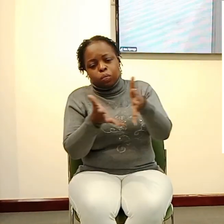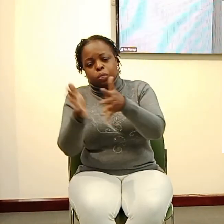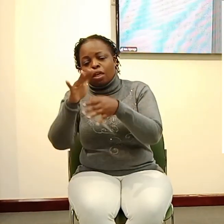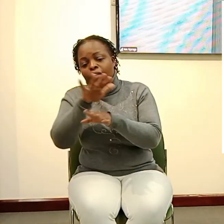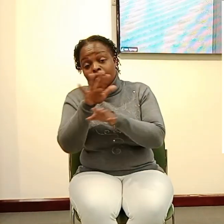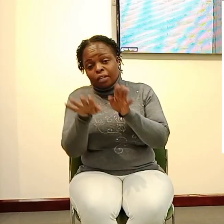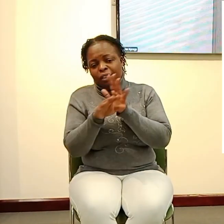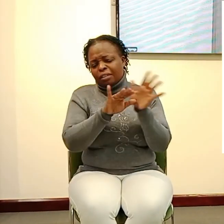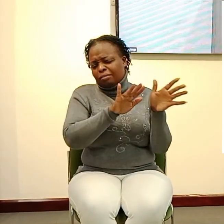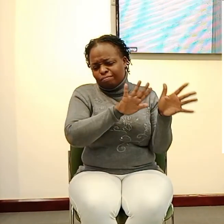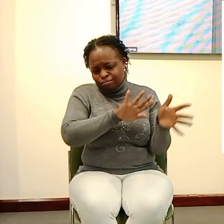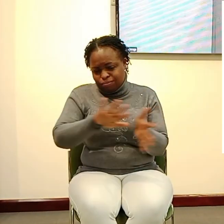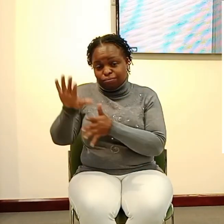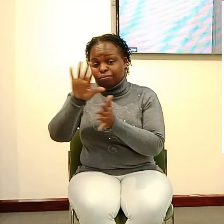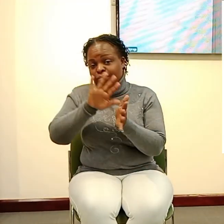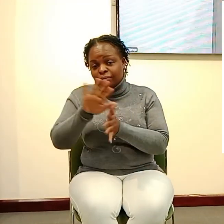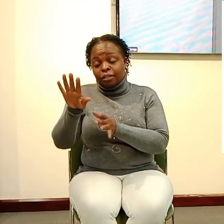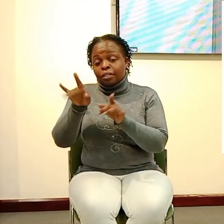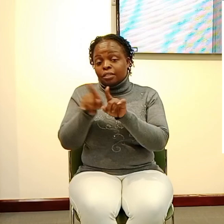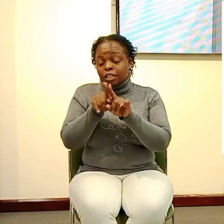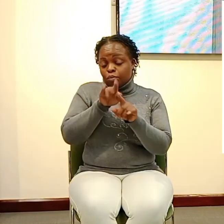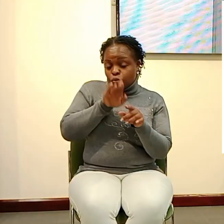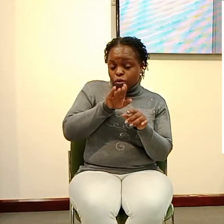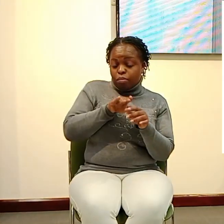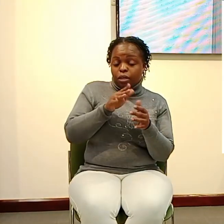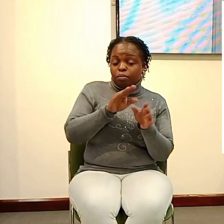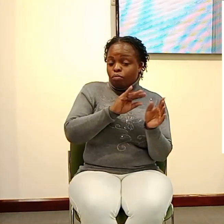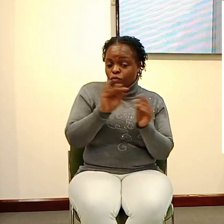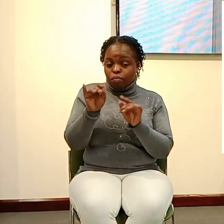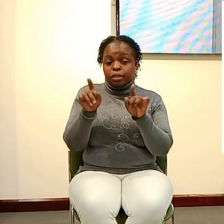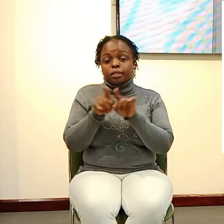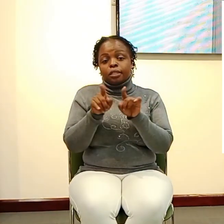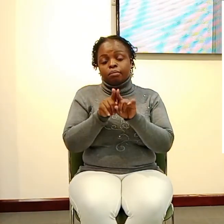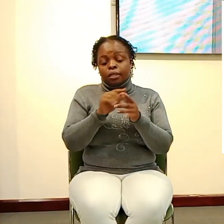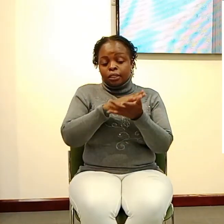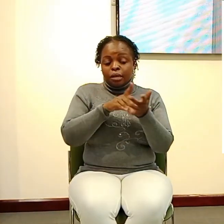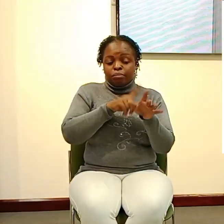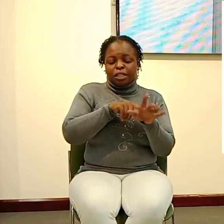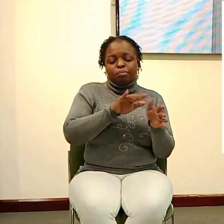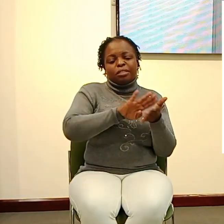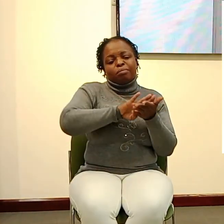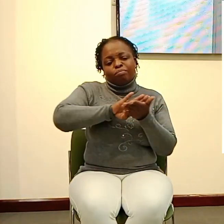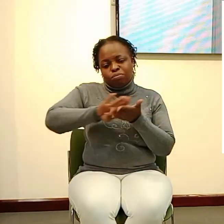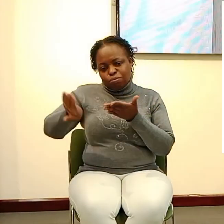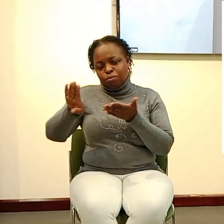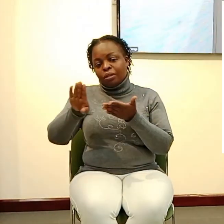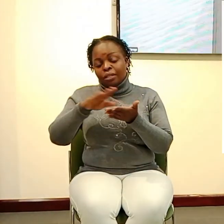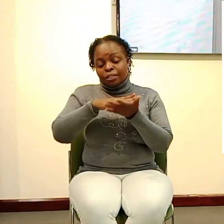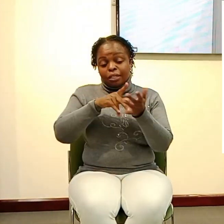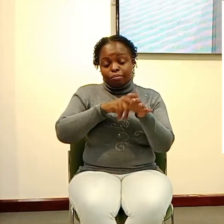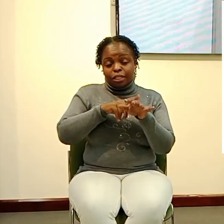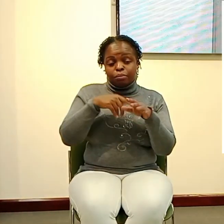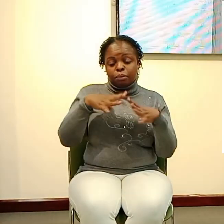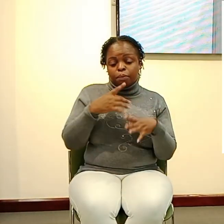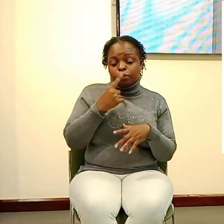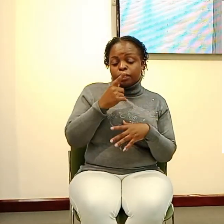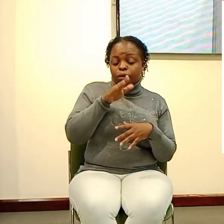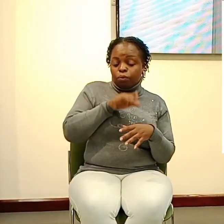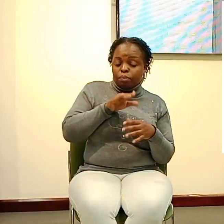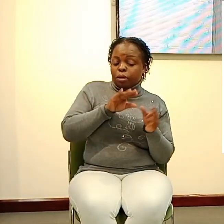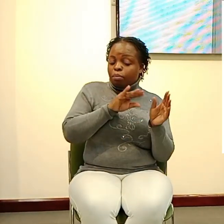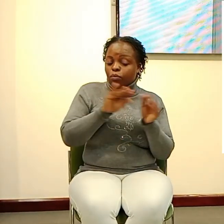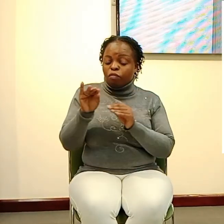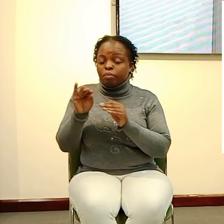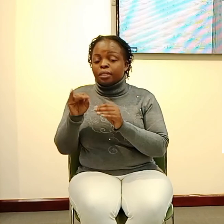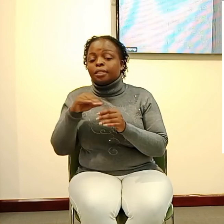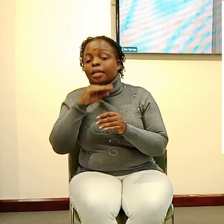swept away. And the women's movement is like that. Sometimes it goes, you know, you hear people saying, the movement is dead. It's not. We have more women